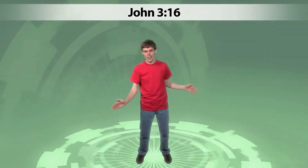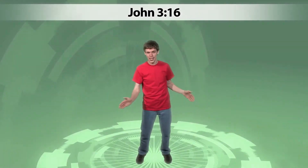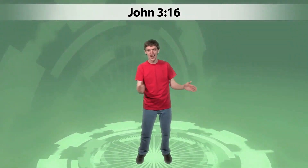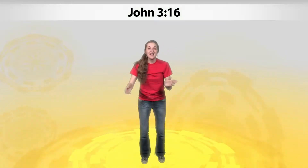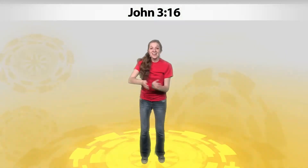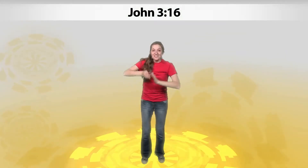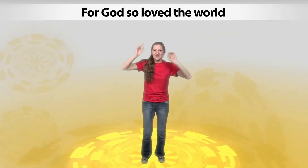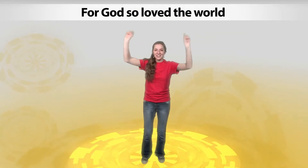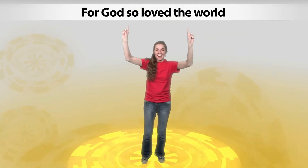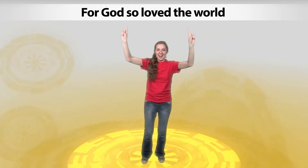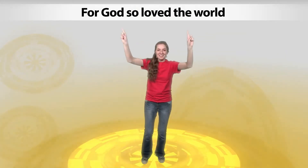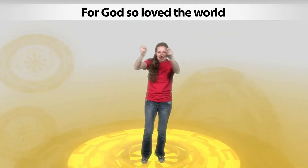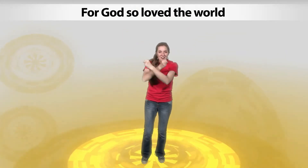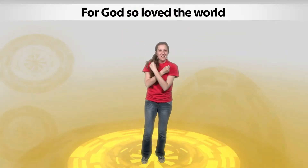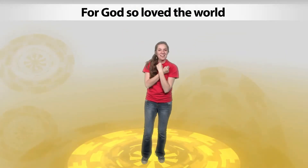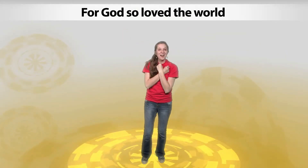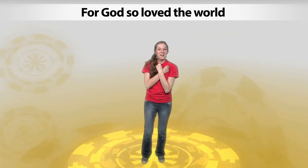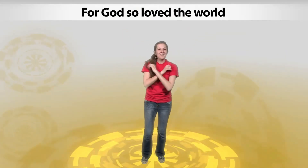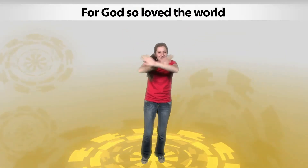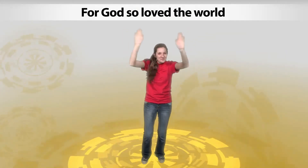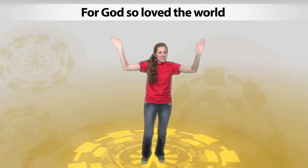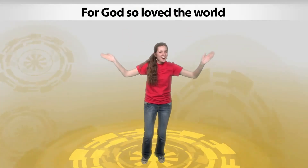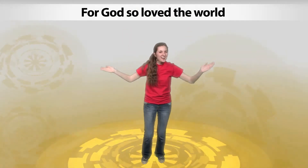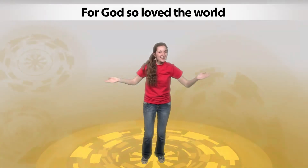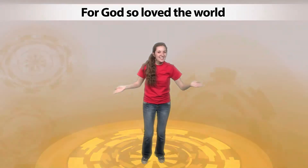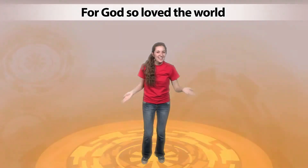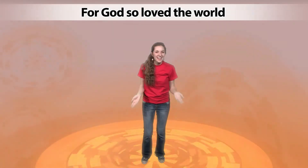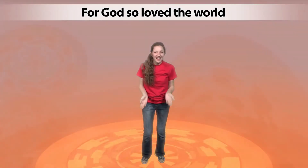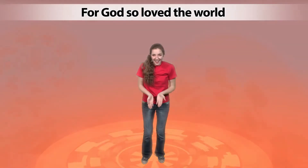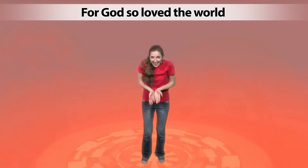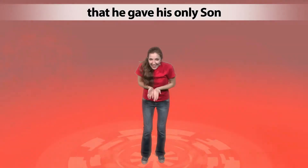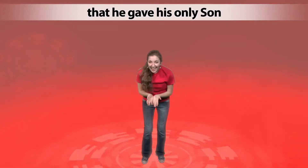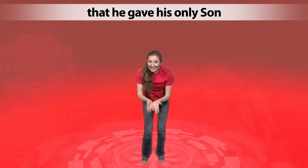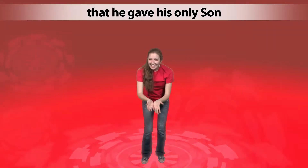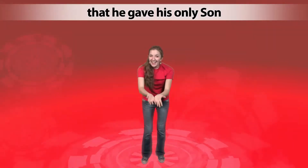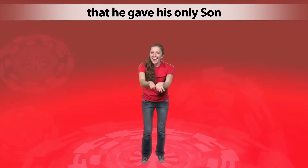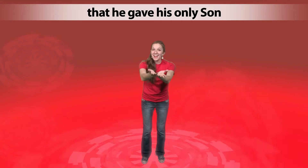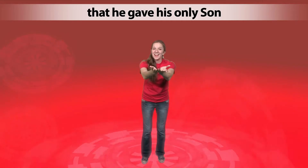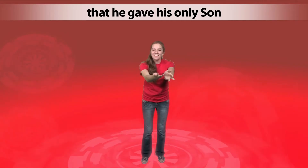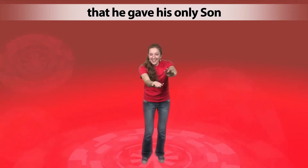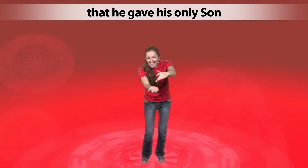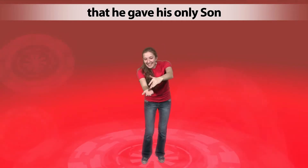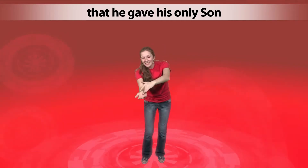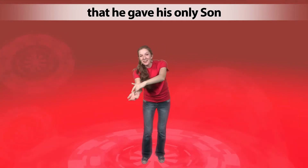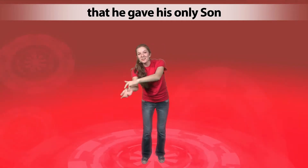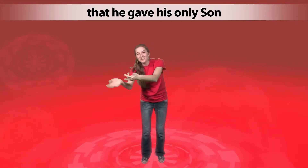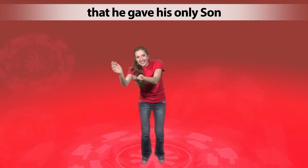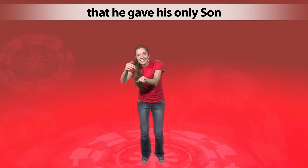John 3:16. For God so loved the world that he gave his only